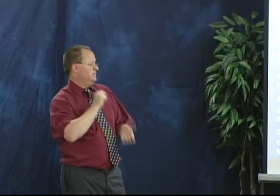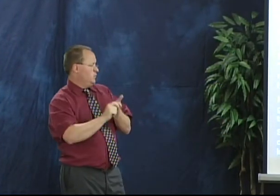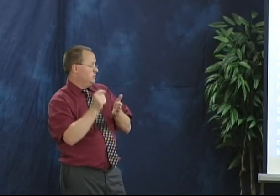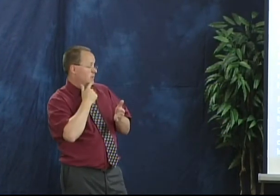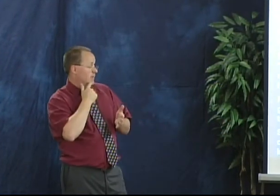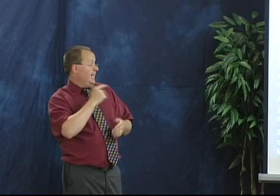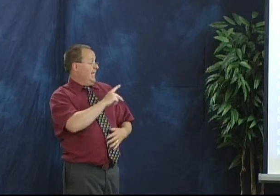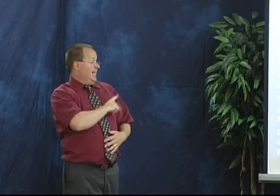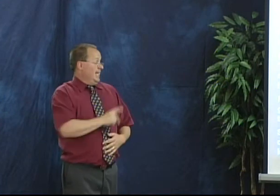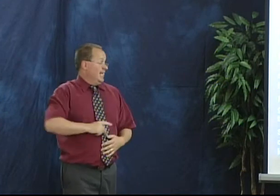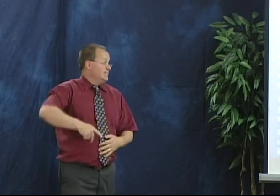wrote,